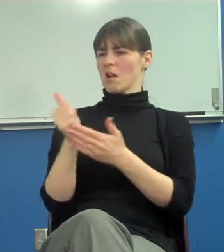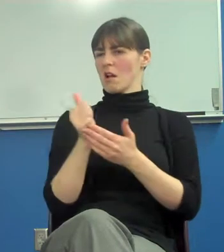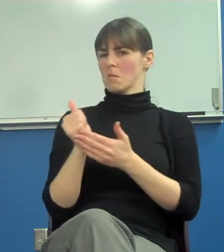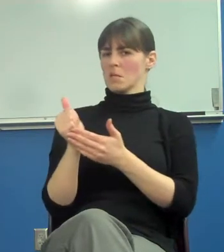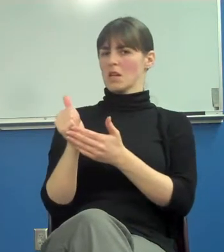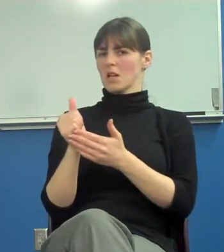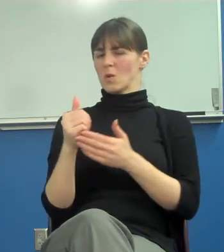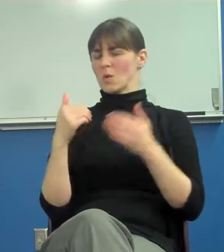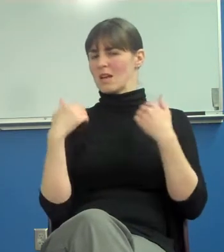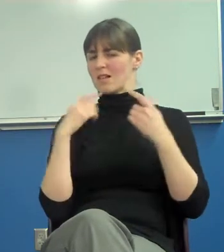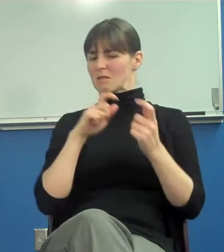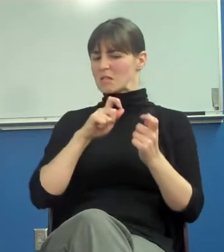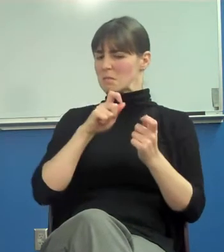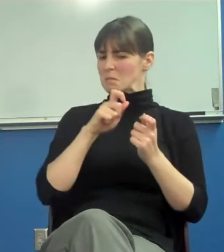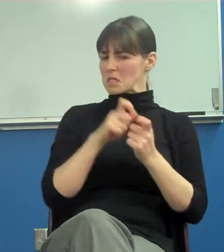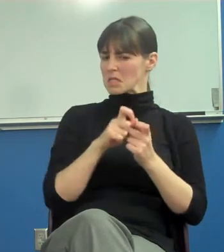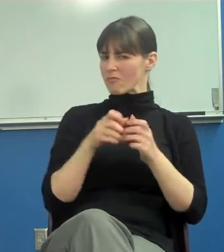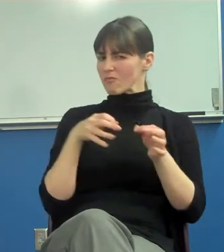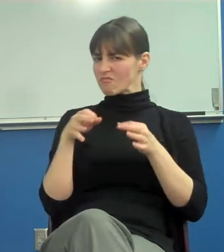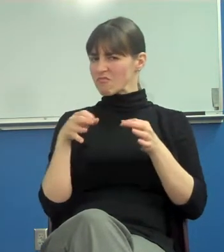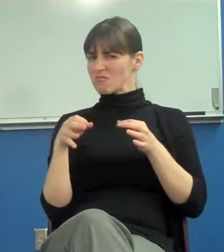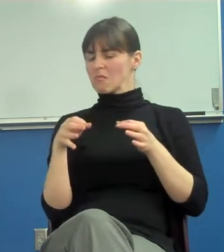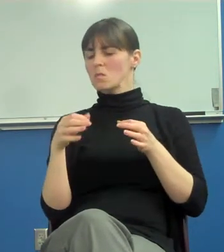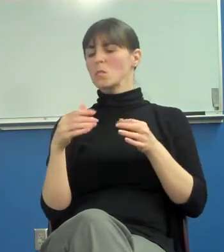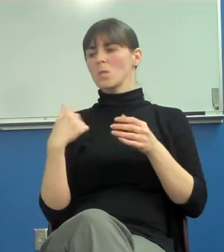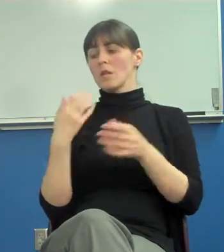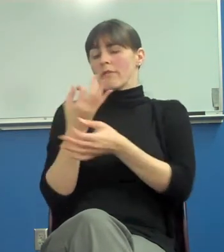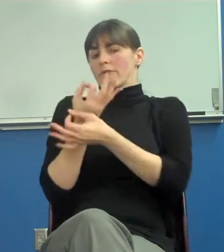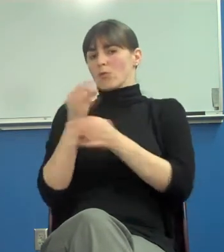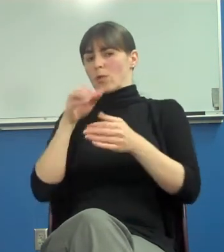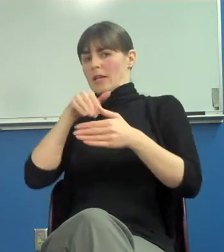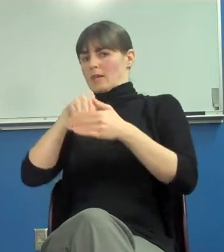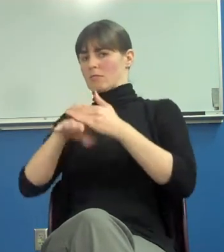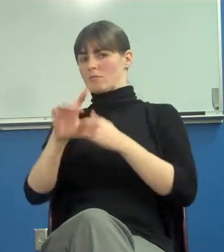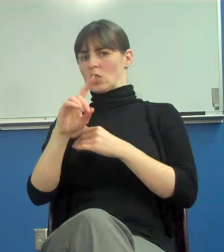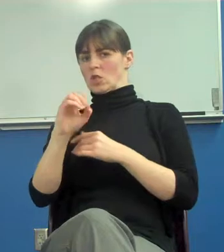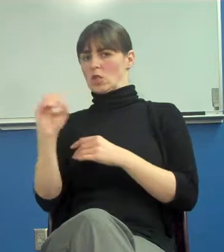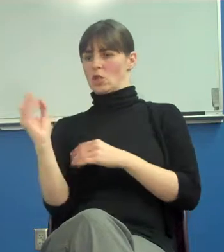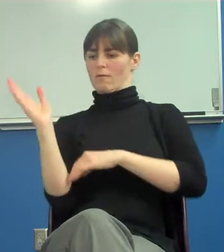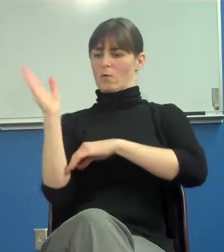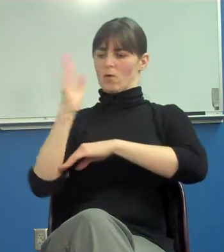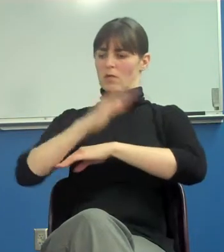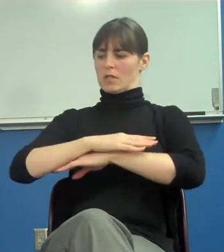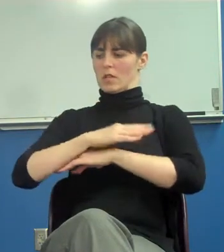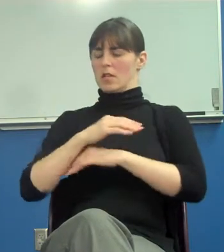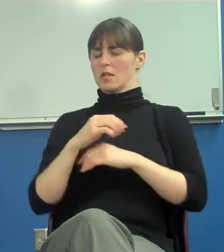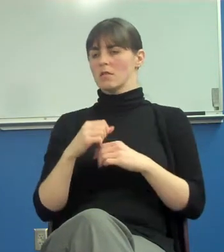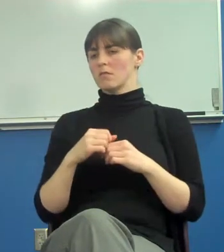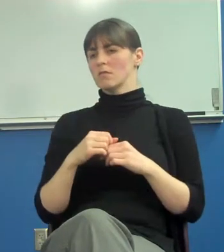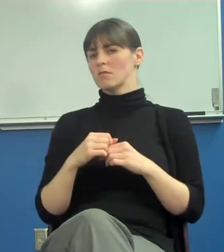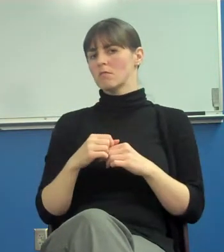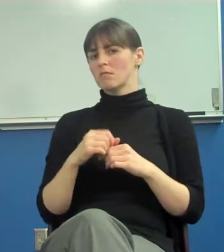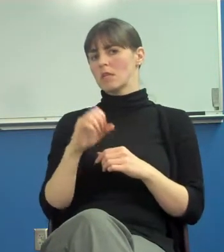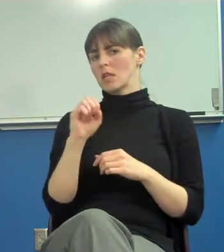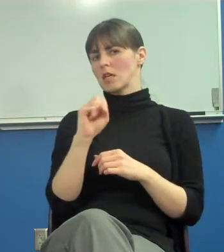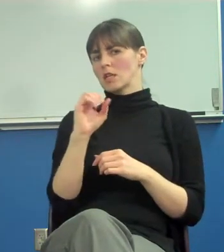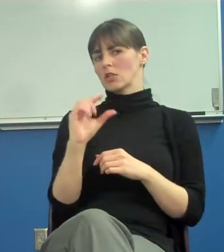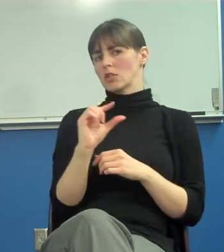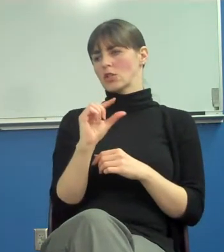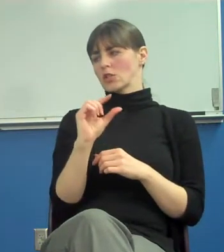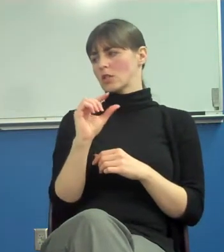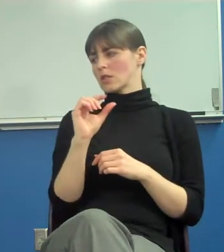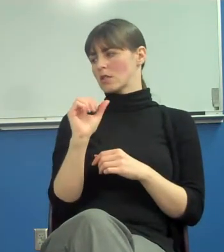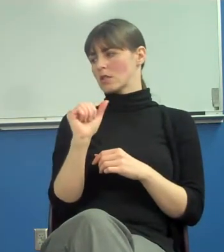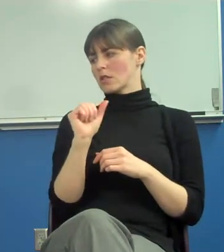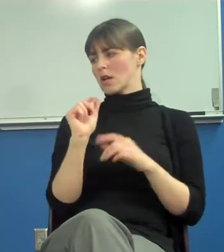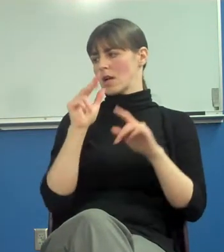the details yet, but it also gives you free admission to the zoo for the whole day. SJ applications are open